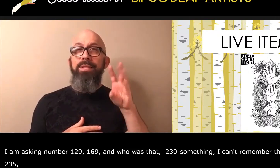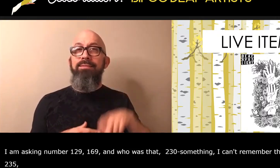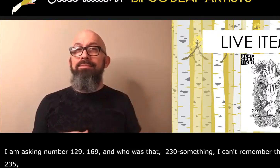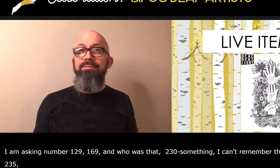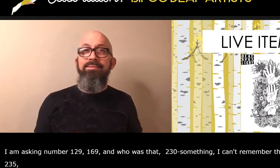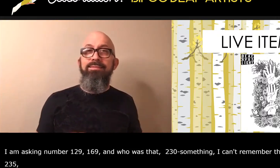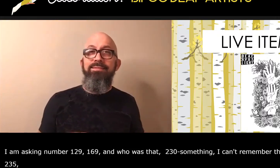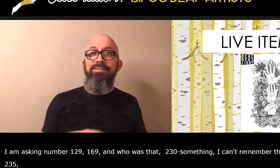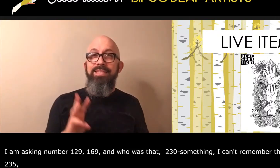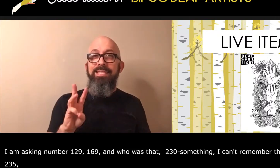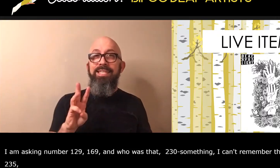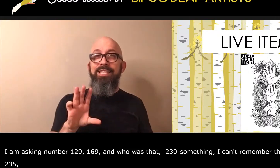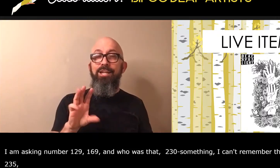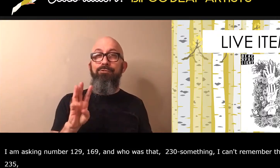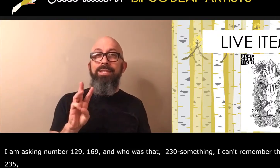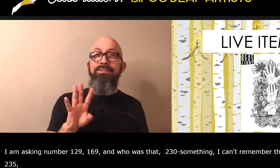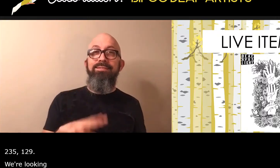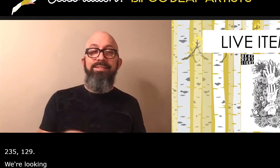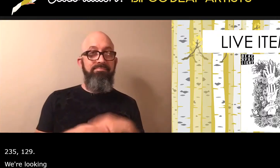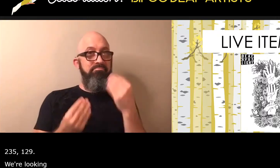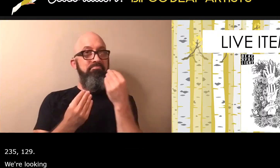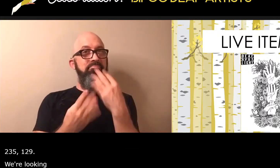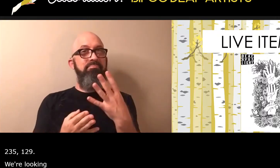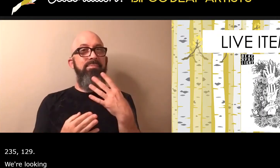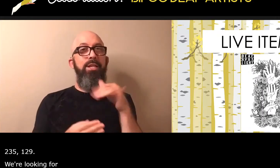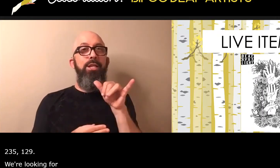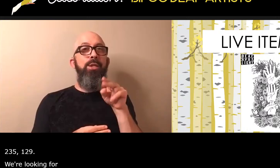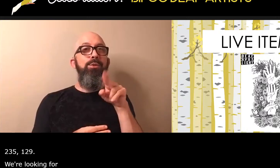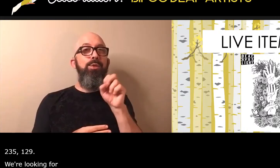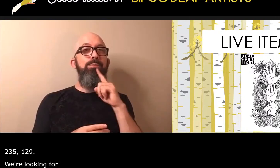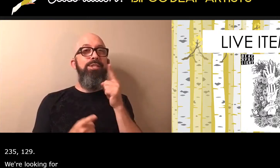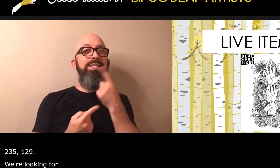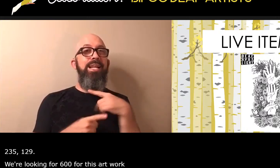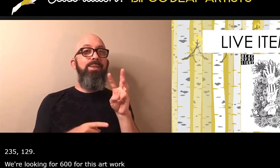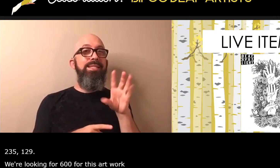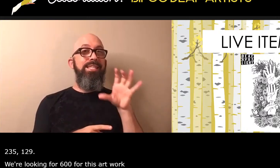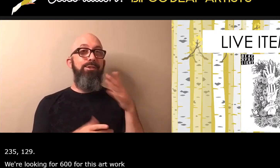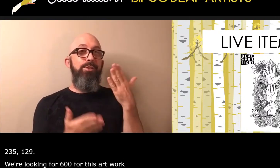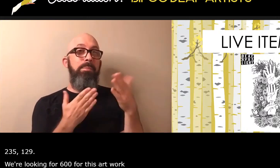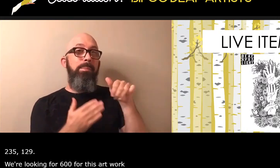We're looking for 600 for this artwork.